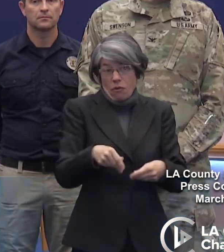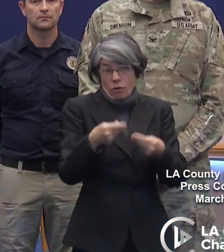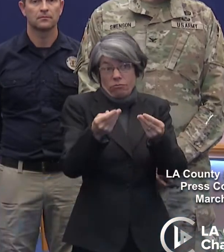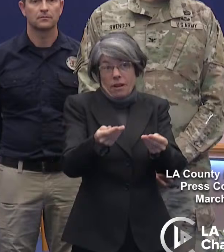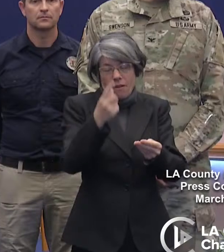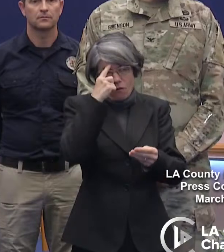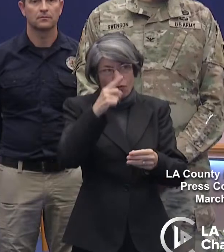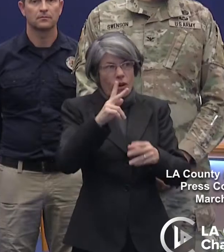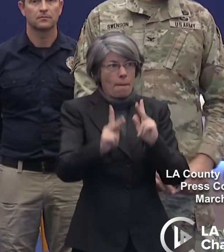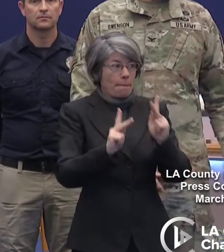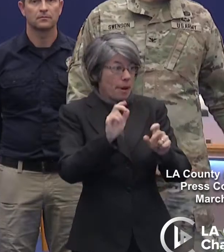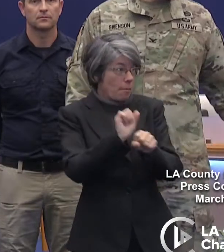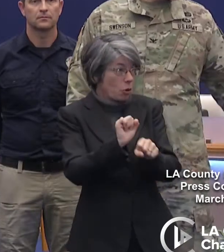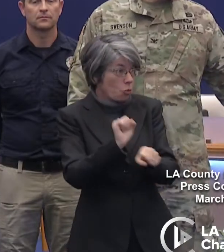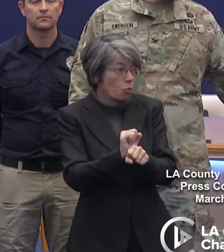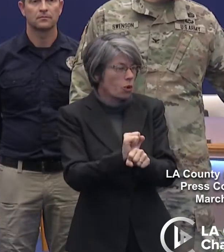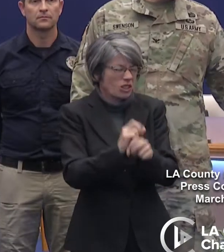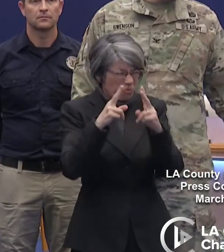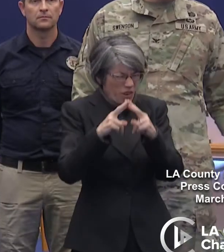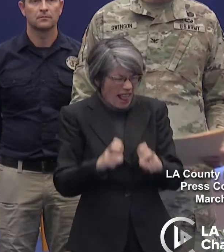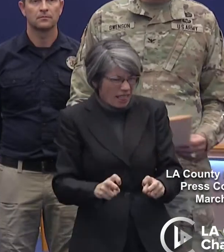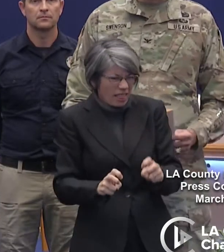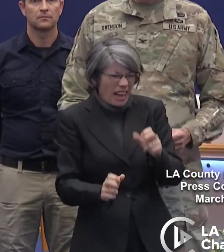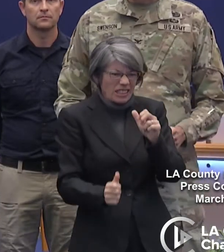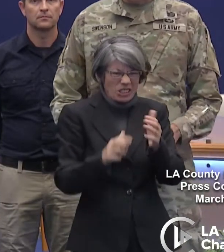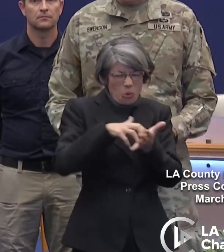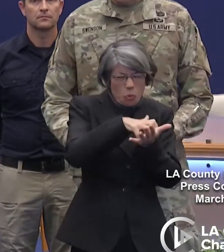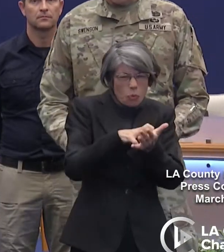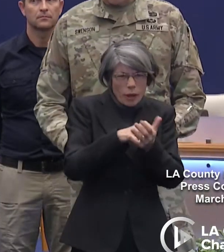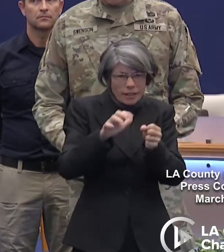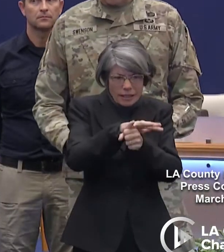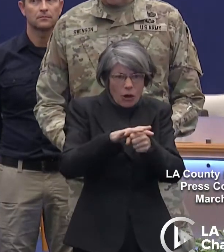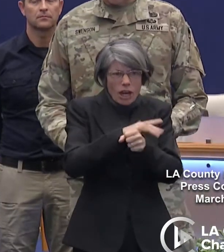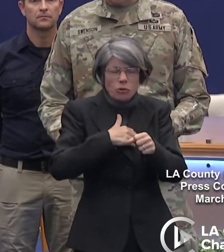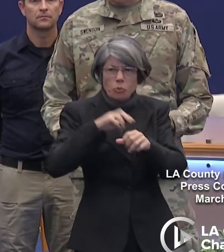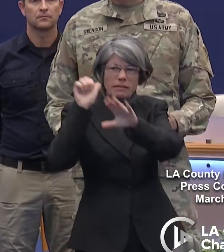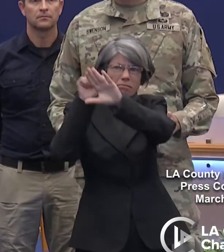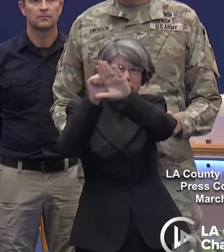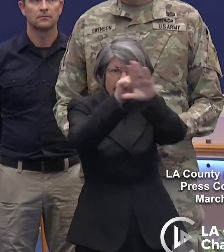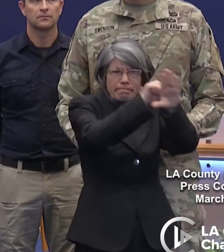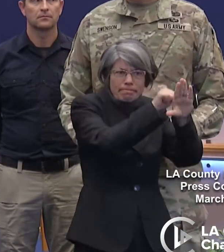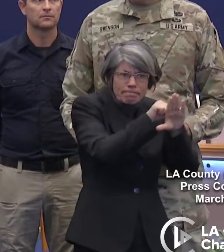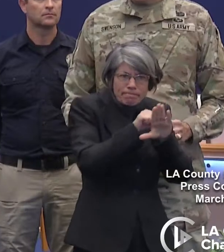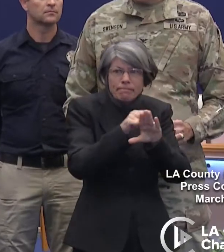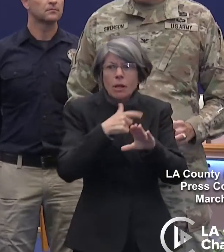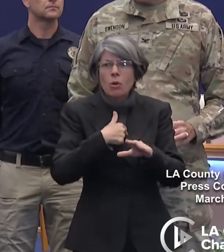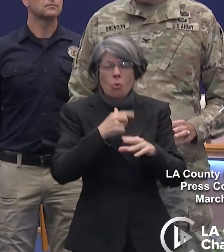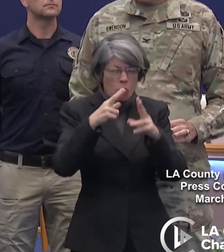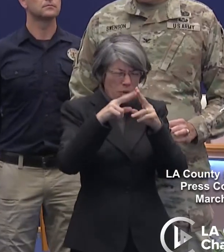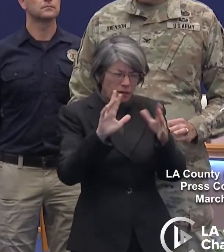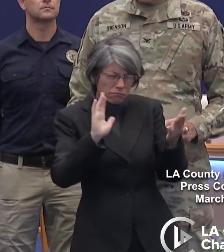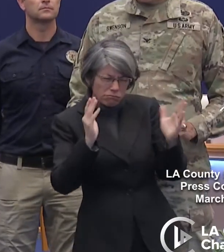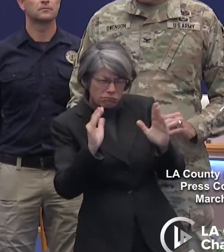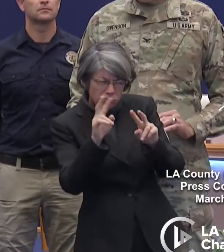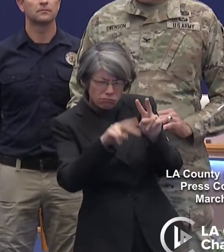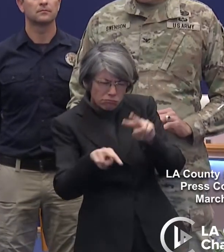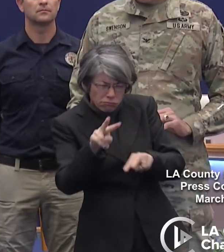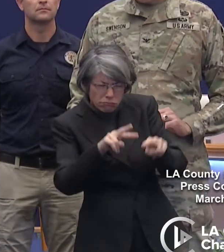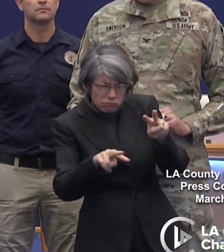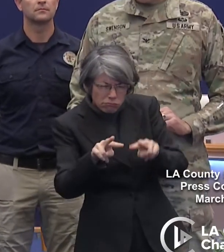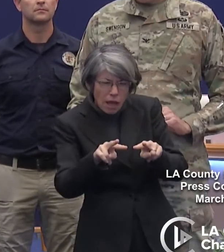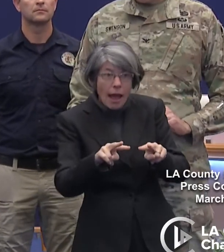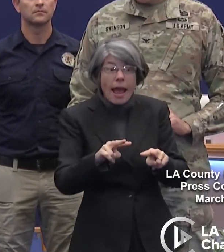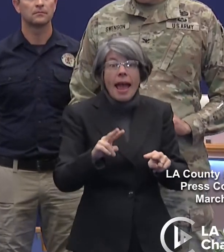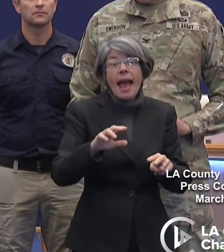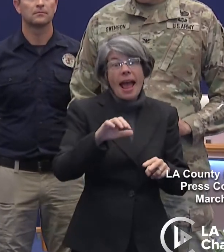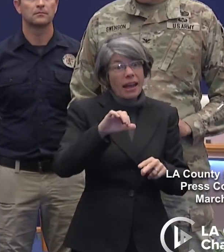recommendation from Public Works. We analyzed the most vulnerable locations. We've knocked on people's doors. We've analyzed the conditions at their homes, and in